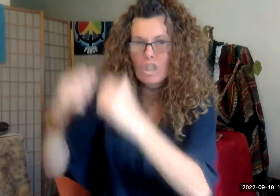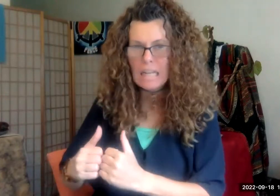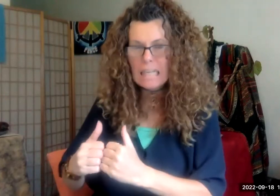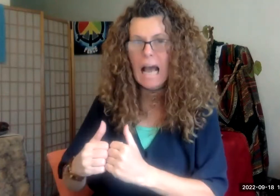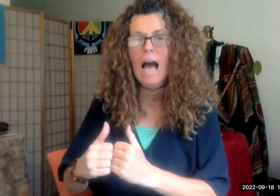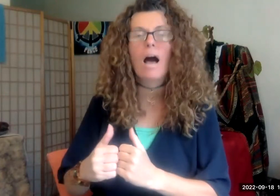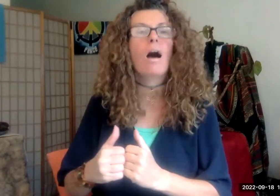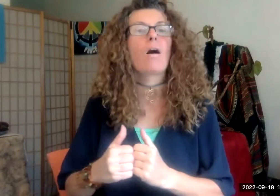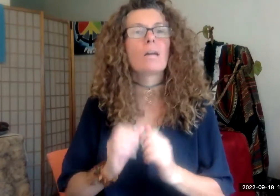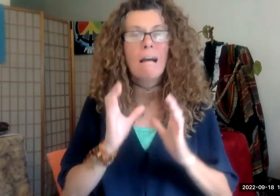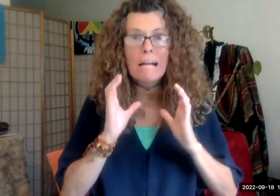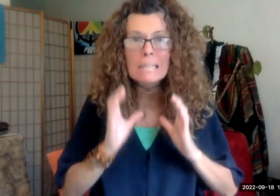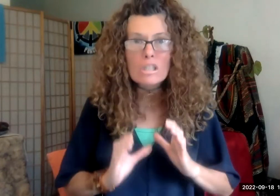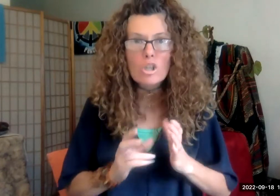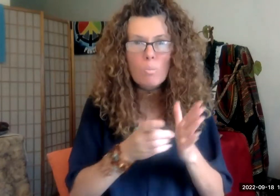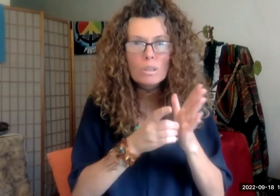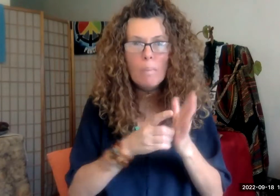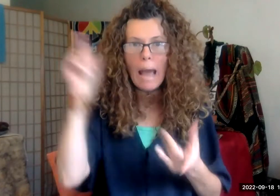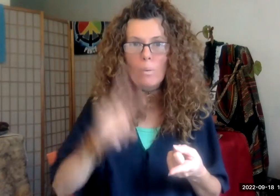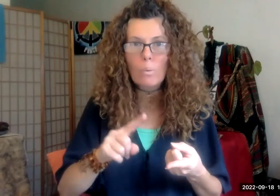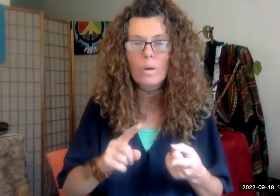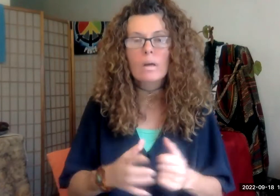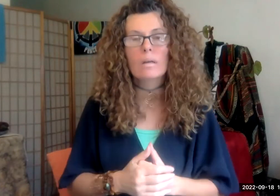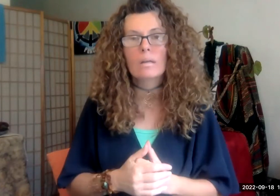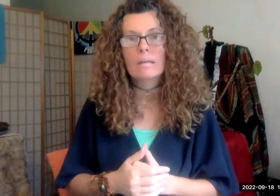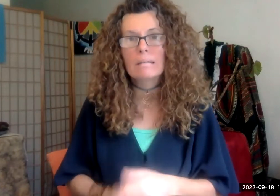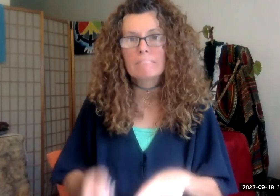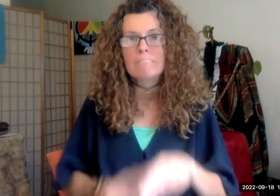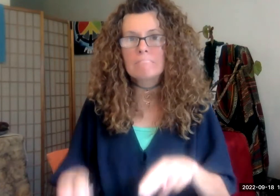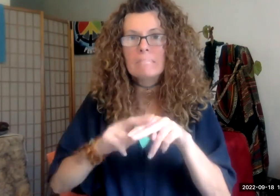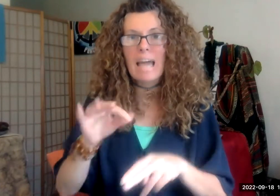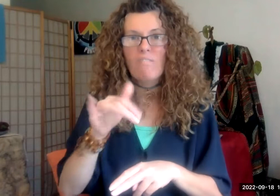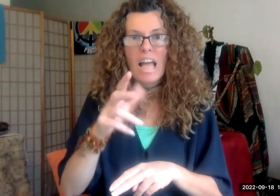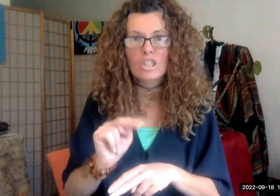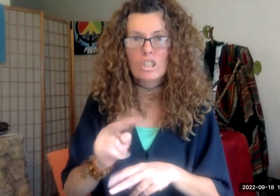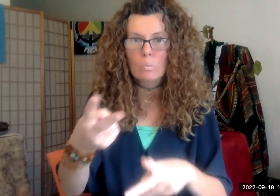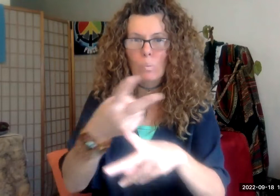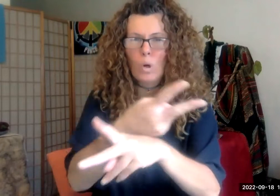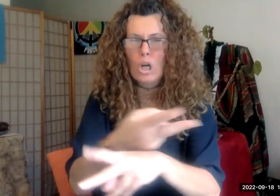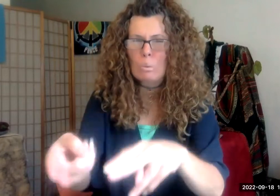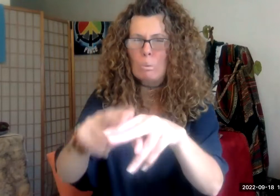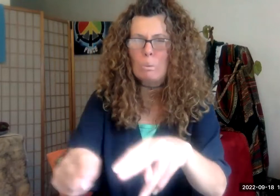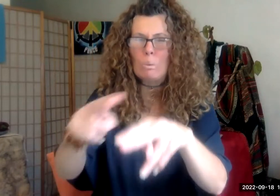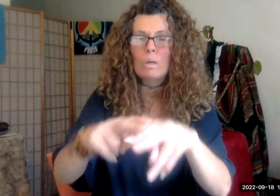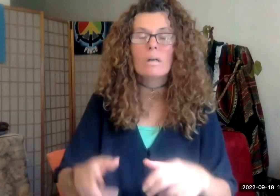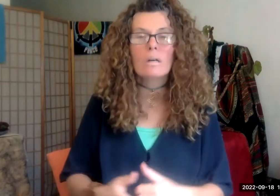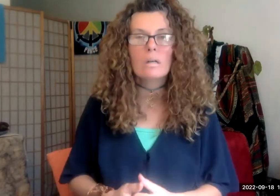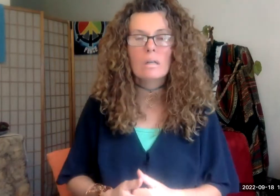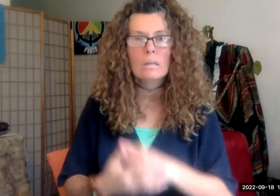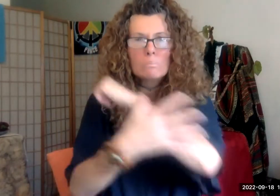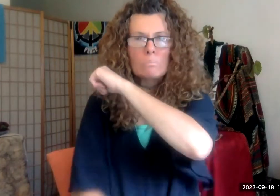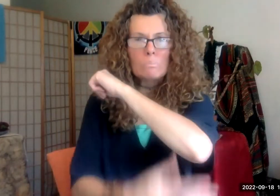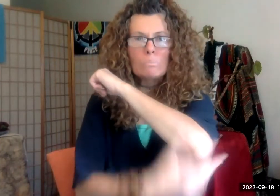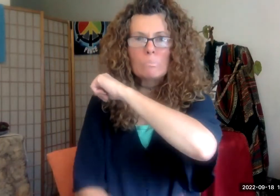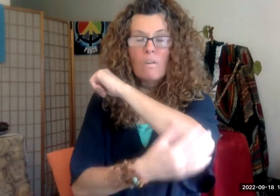demand, transportation is being sharply affected, inflation is getting worse. I mean, everybody is getting poorer and poorer